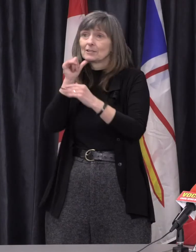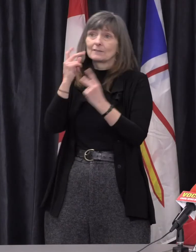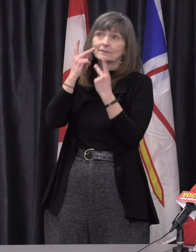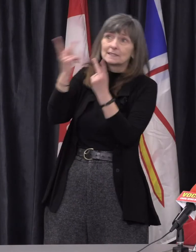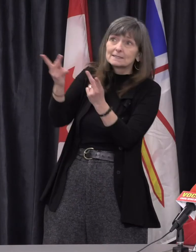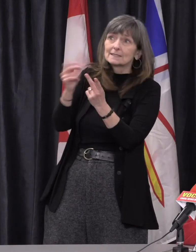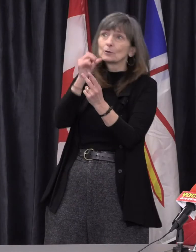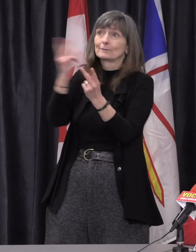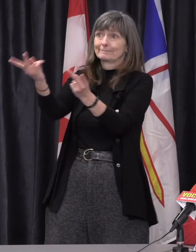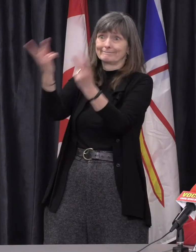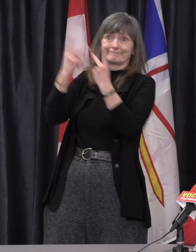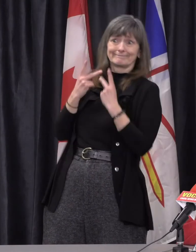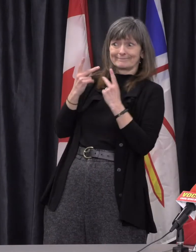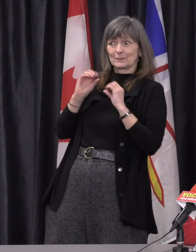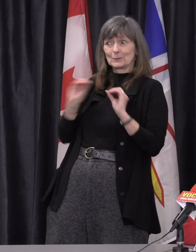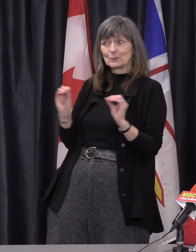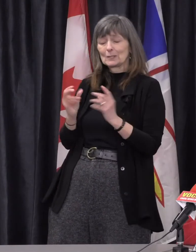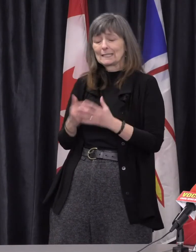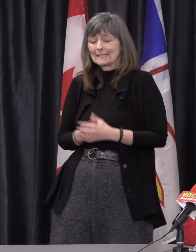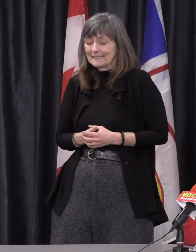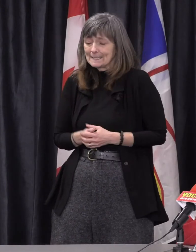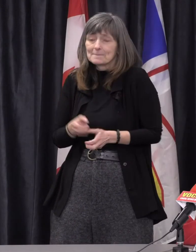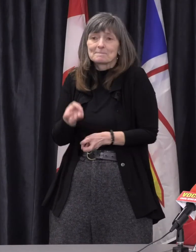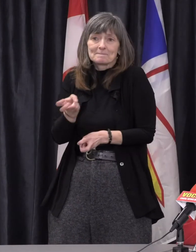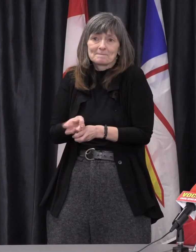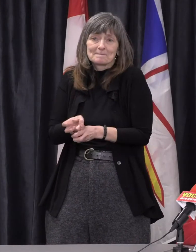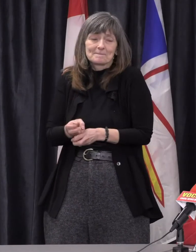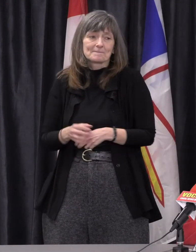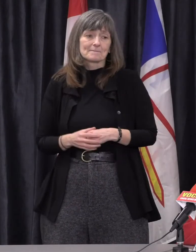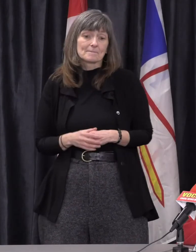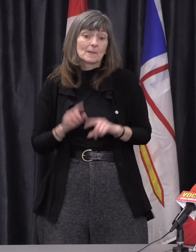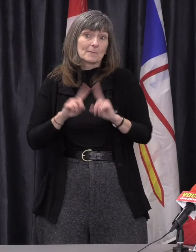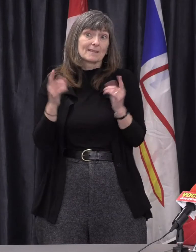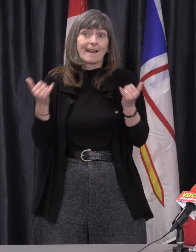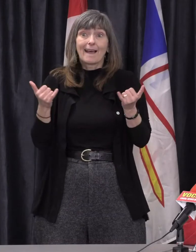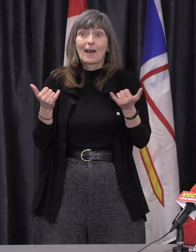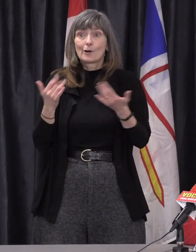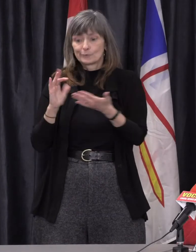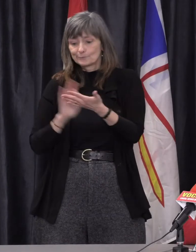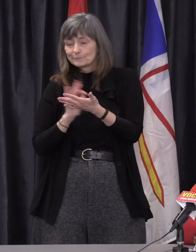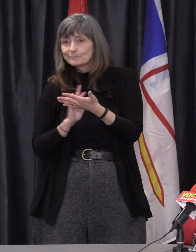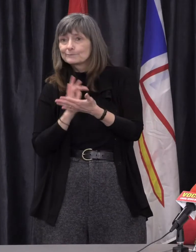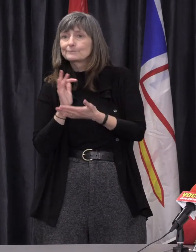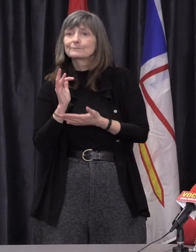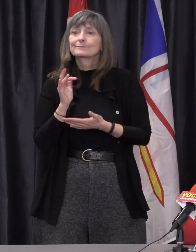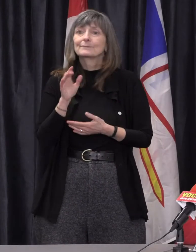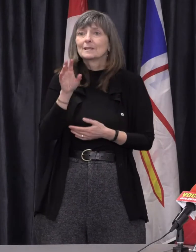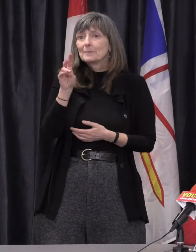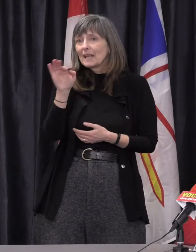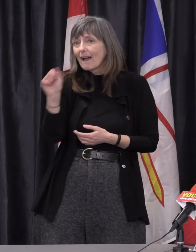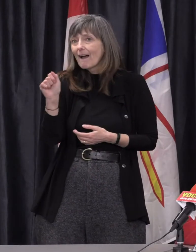can be very difficult. But we, a lot of us do have social media or,